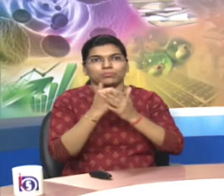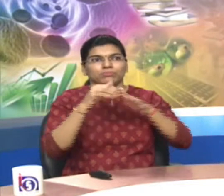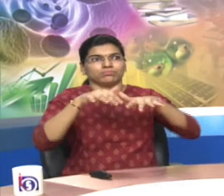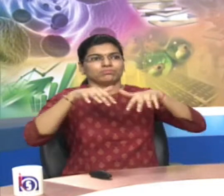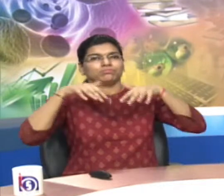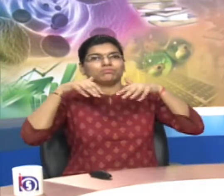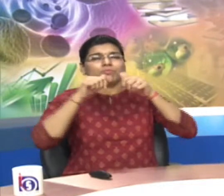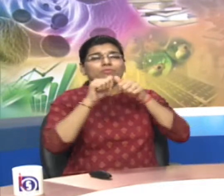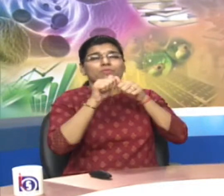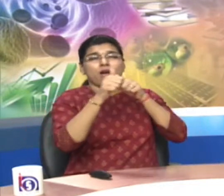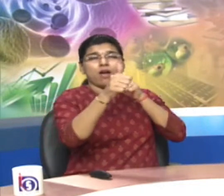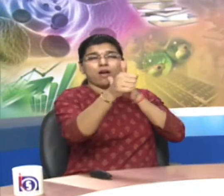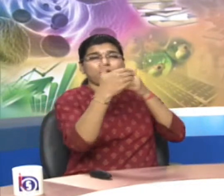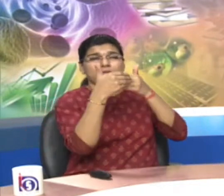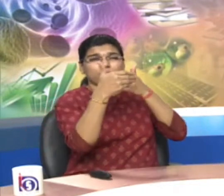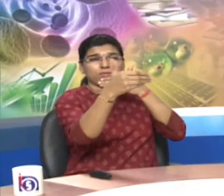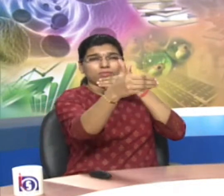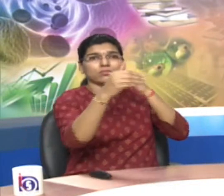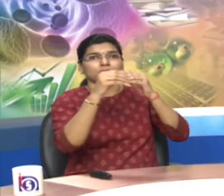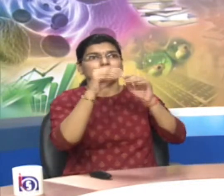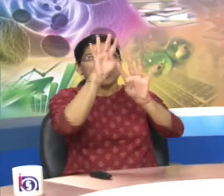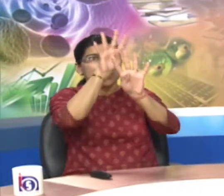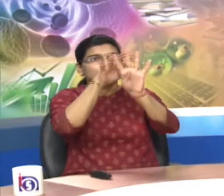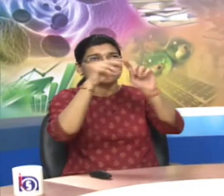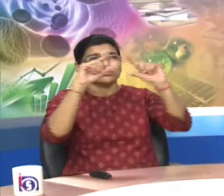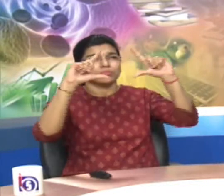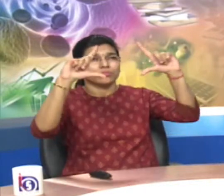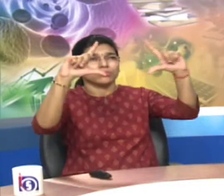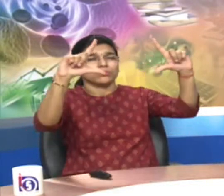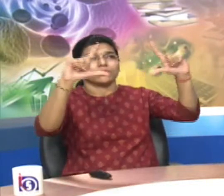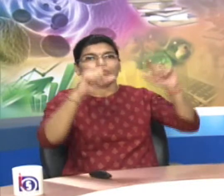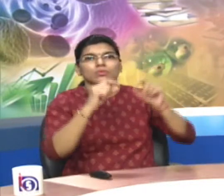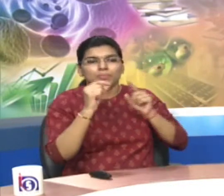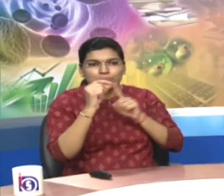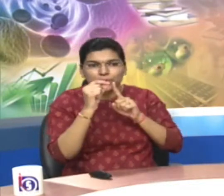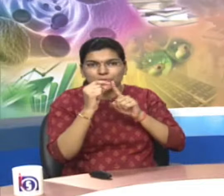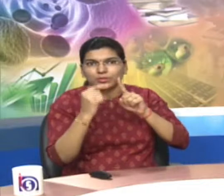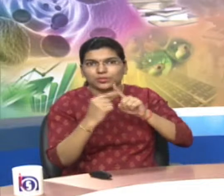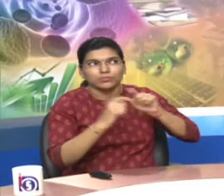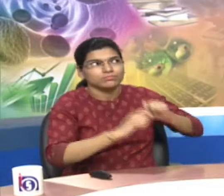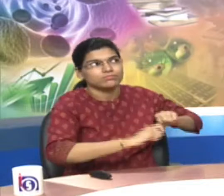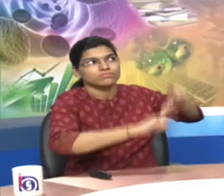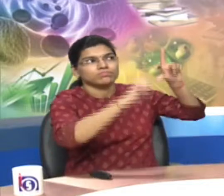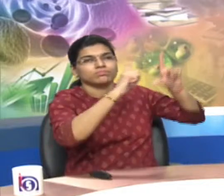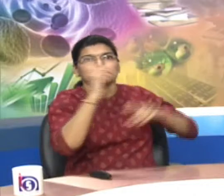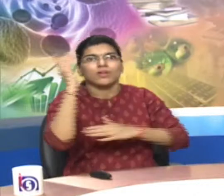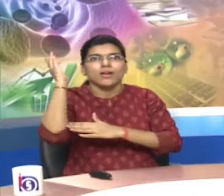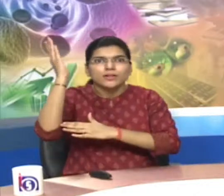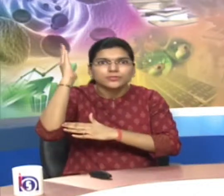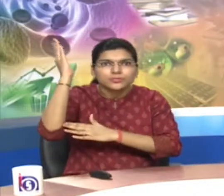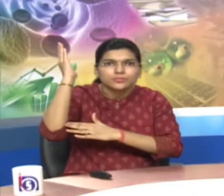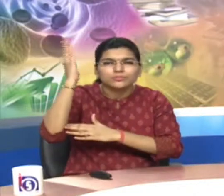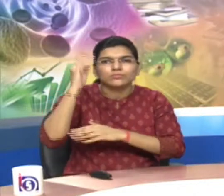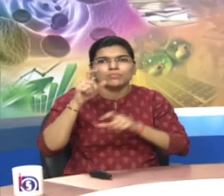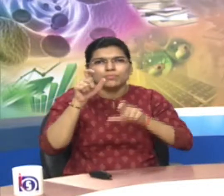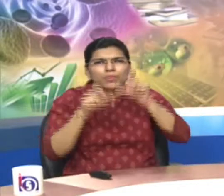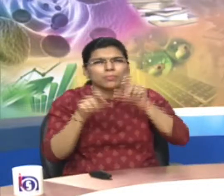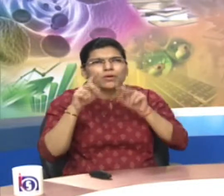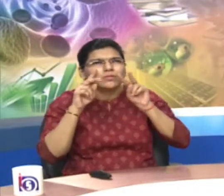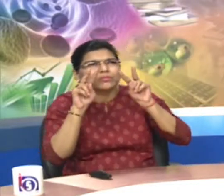going on and the person who is sitting just behind, and you have to show your PPT in any